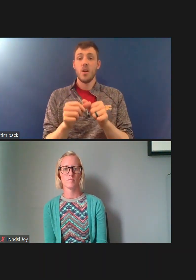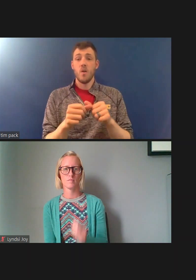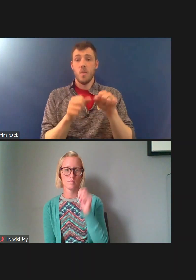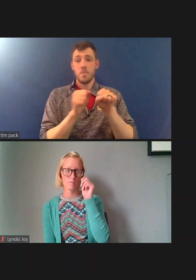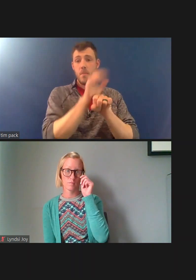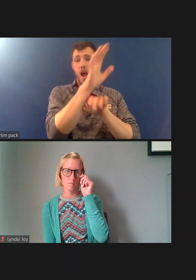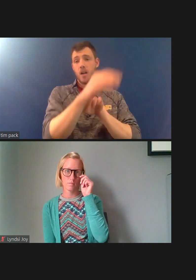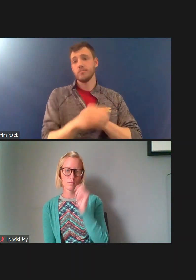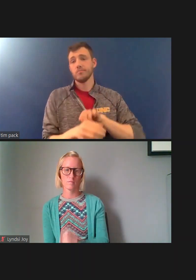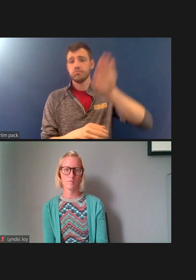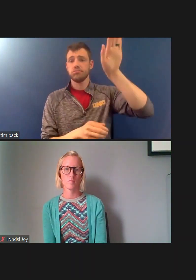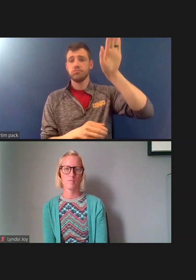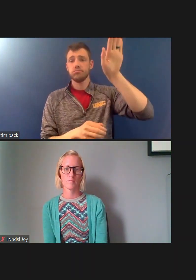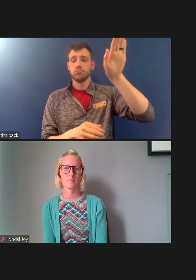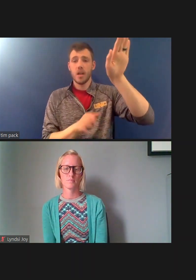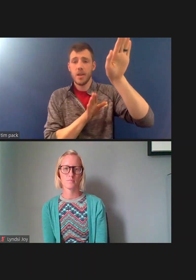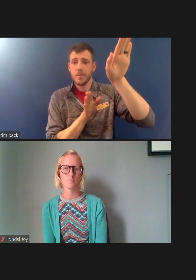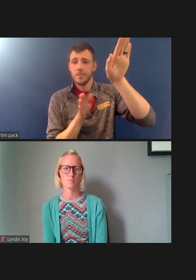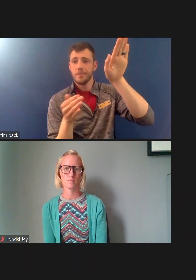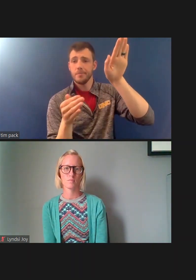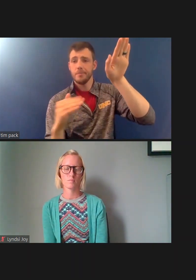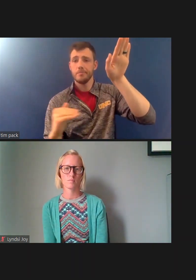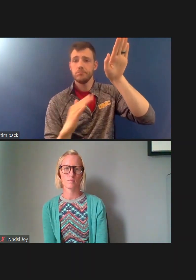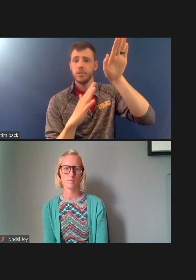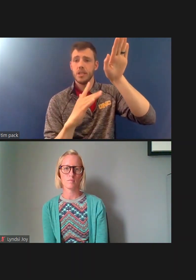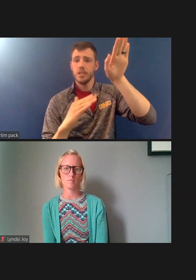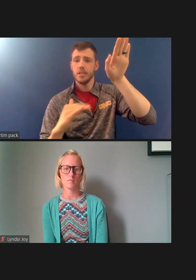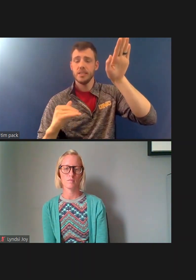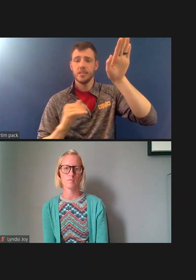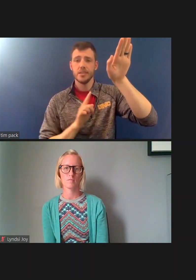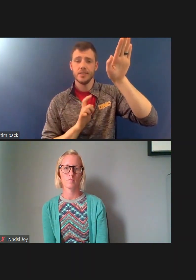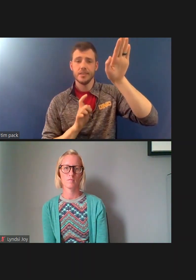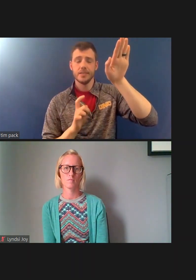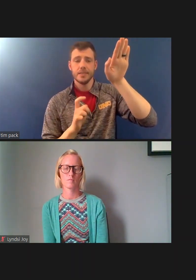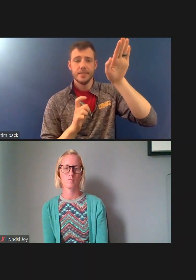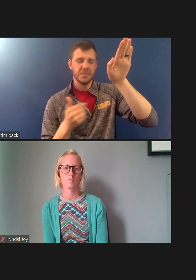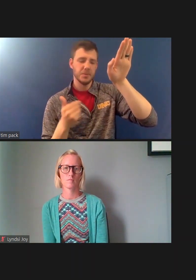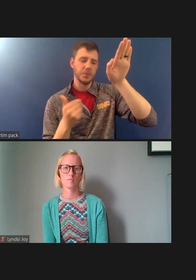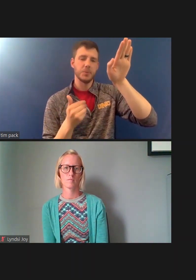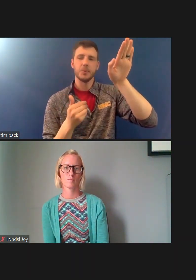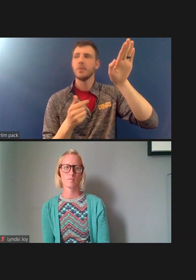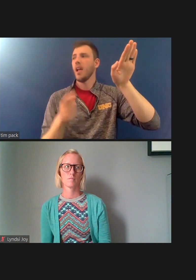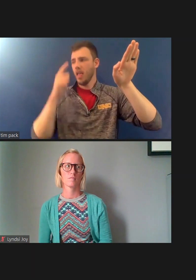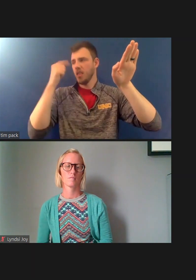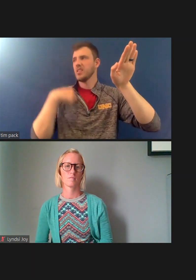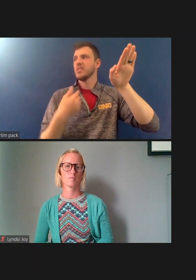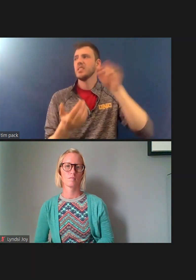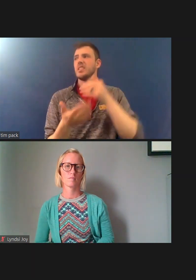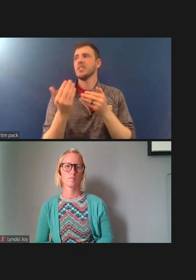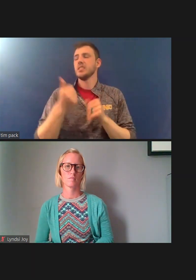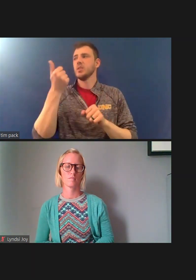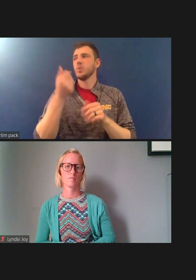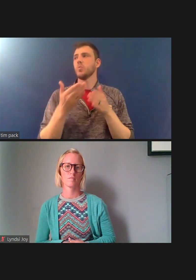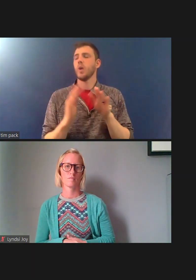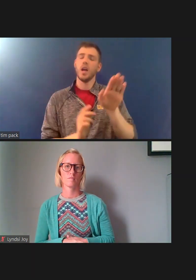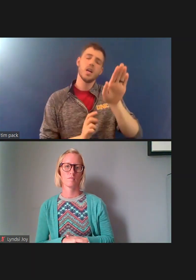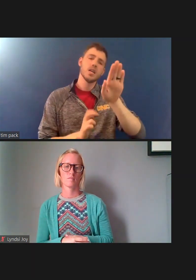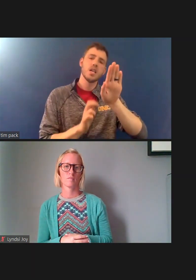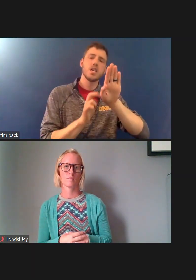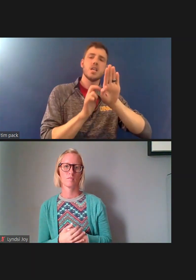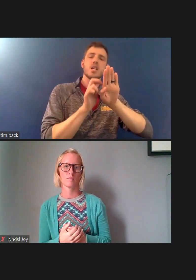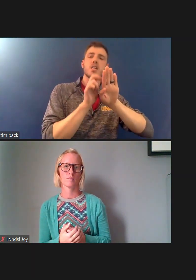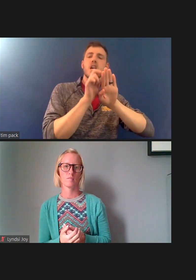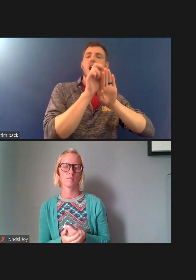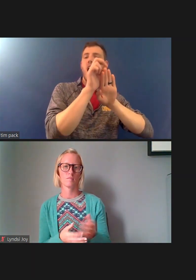had seen. We'll try climbing the mountain from here, he said. I should think this is the easiest way. There's less of that